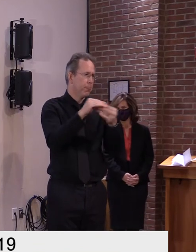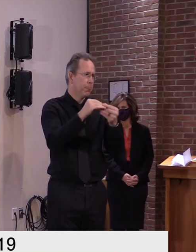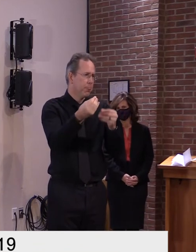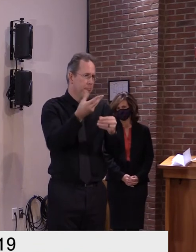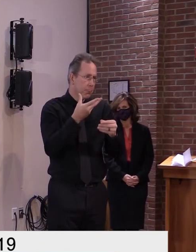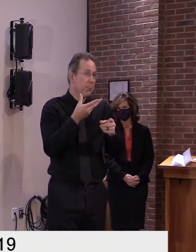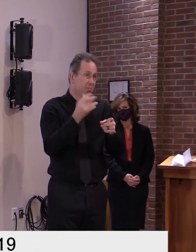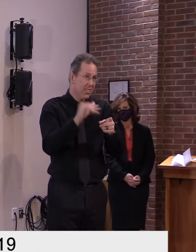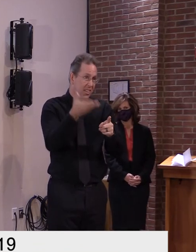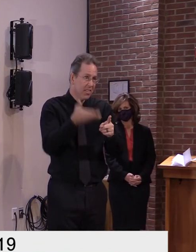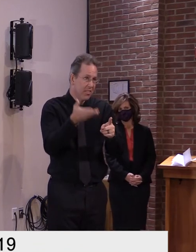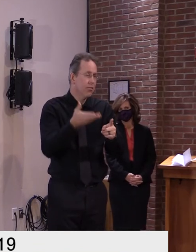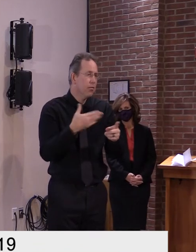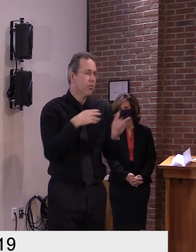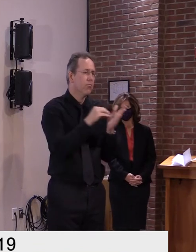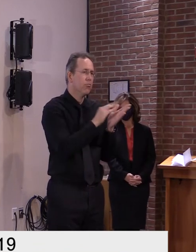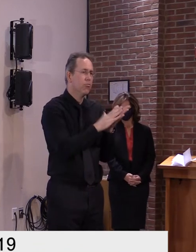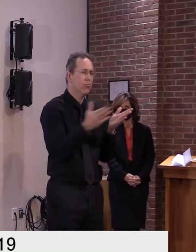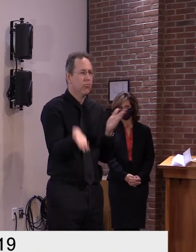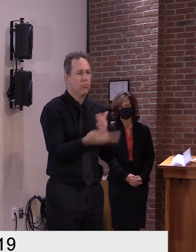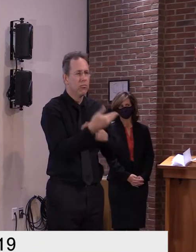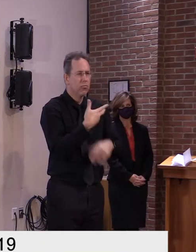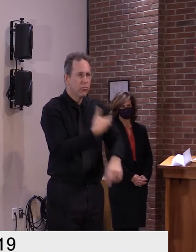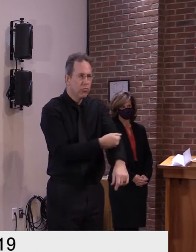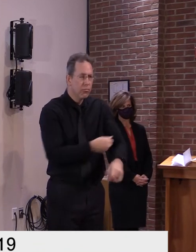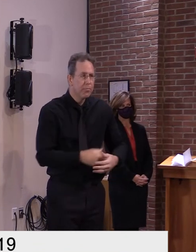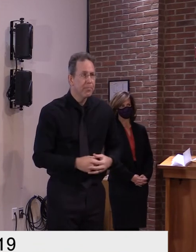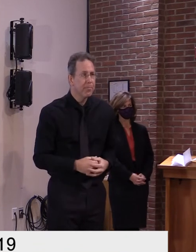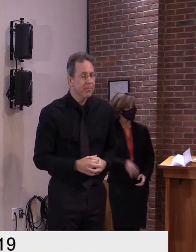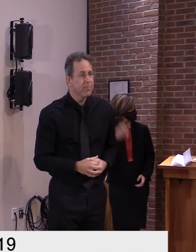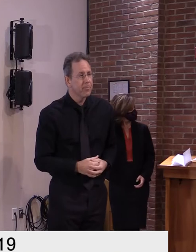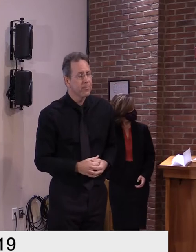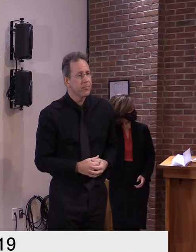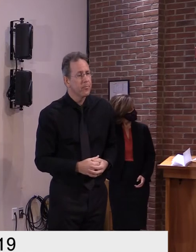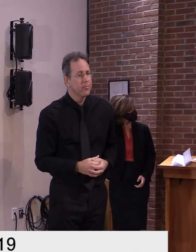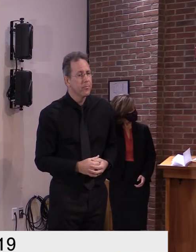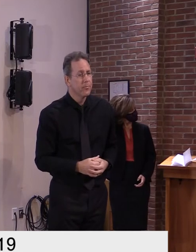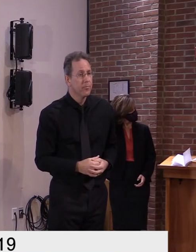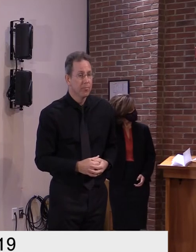truthful and open about who they are and what they're.